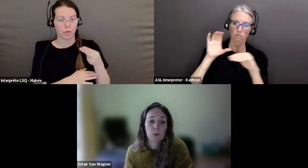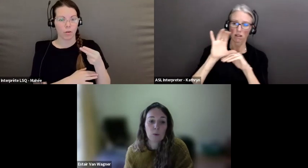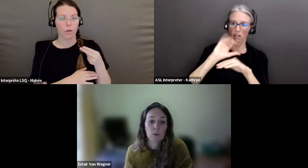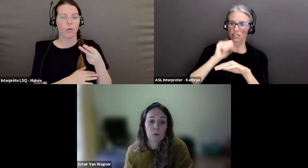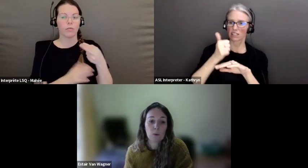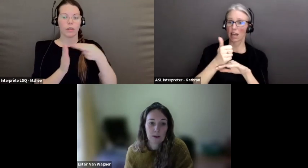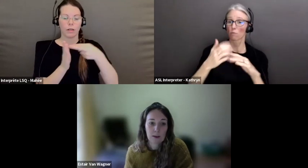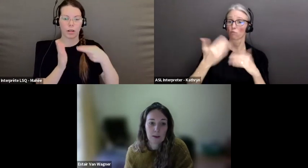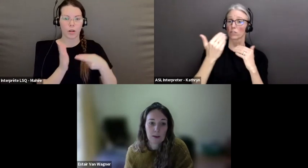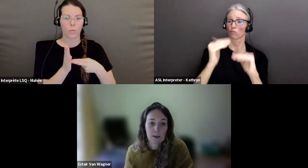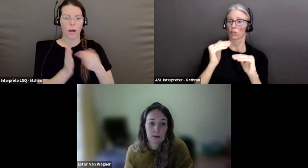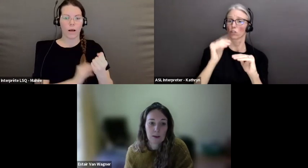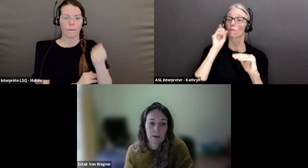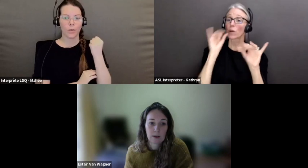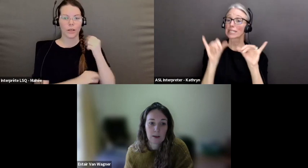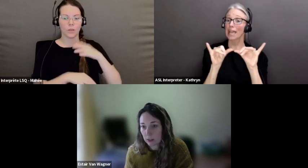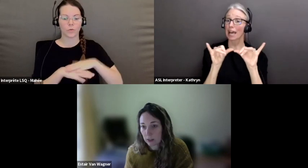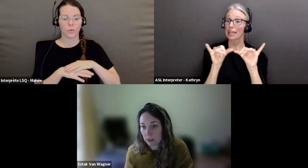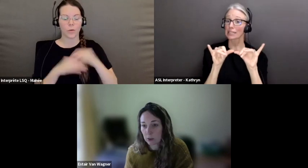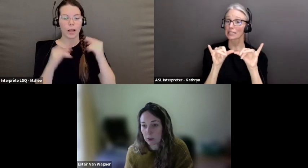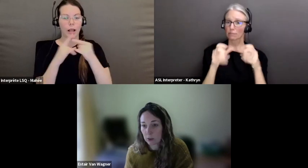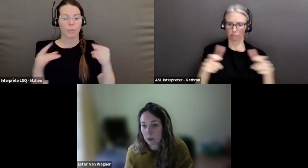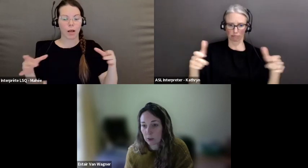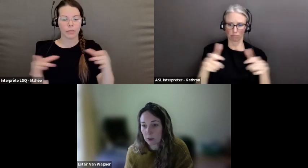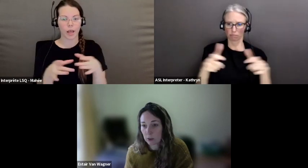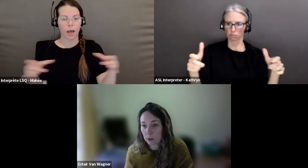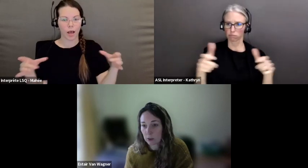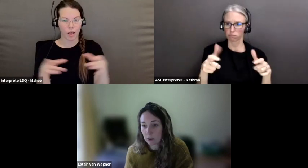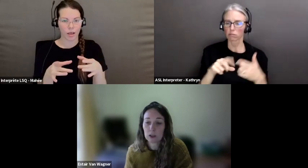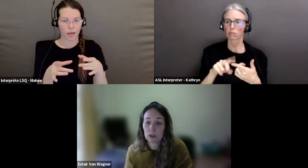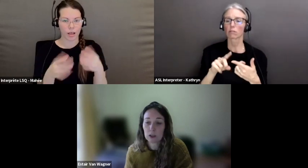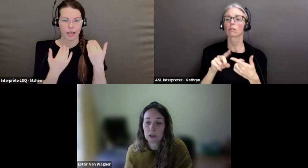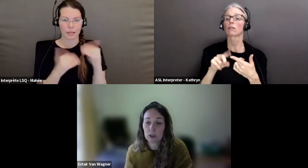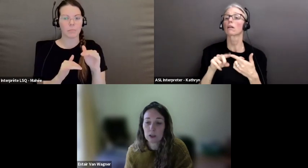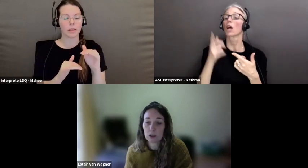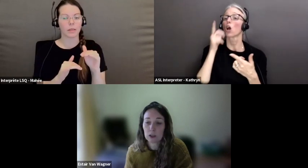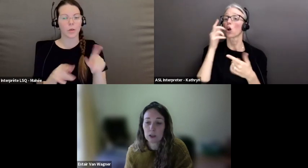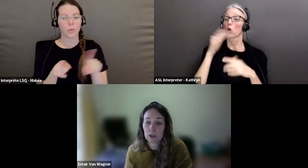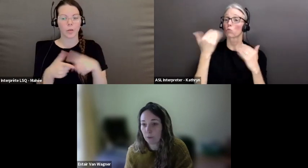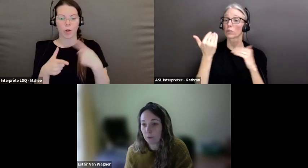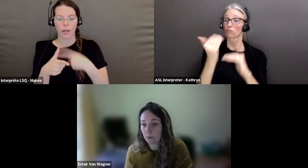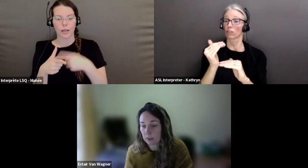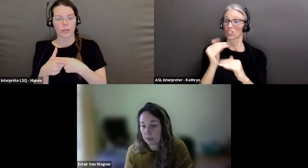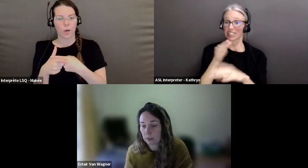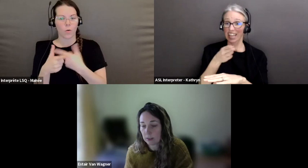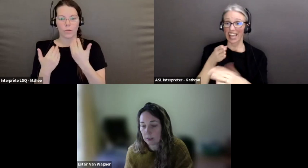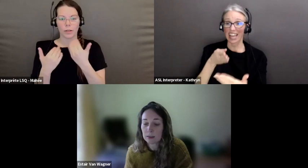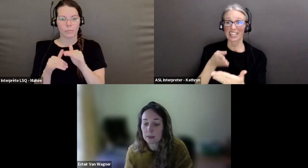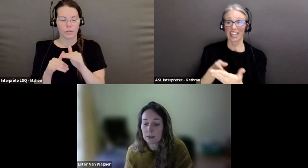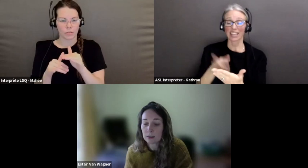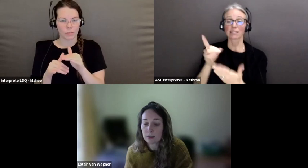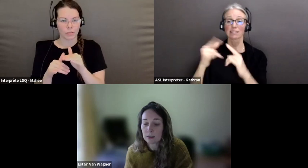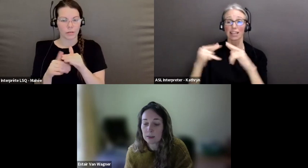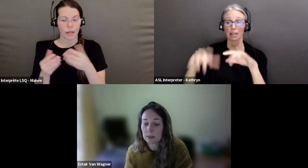saw location restrictions enforced against encampments continuing the cycle of forced